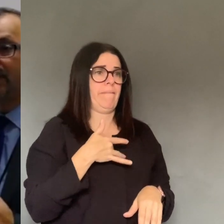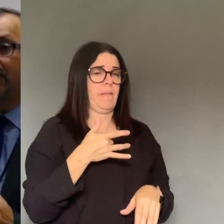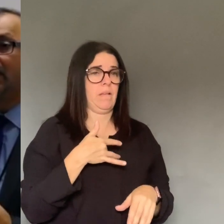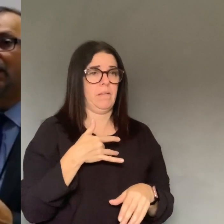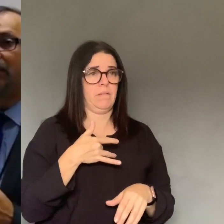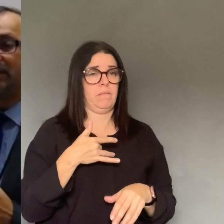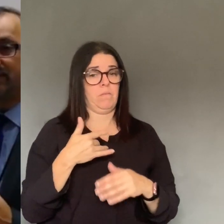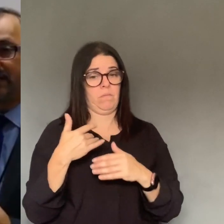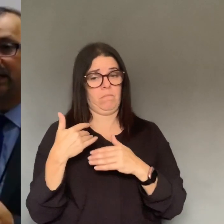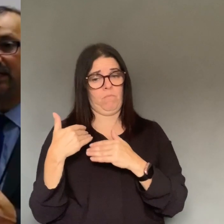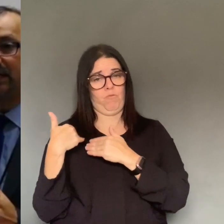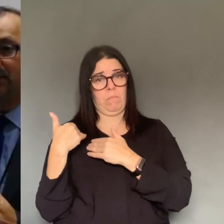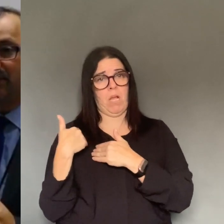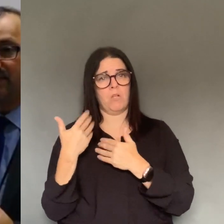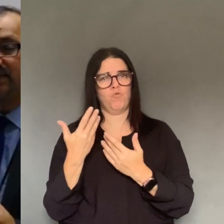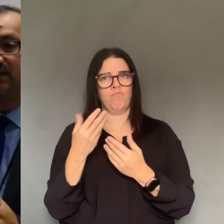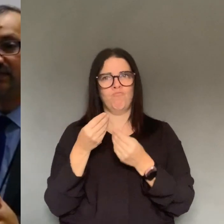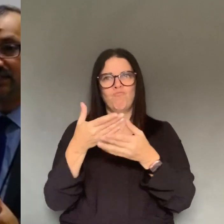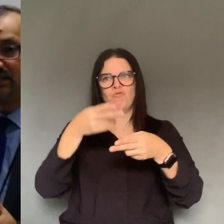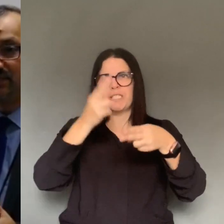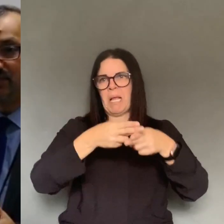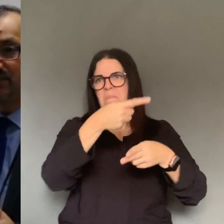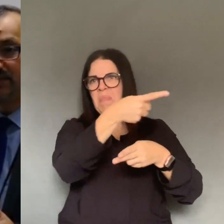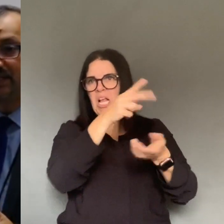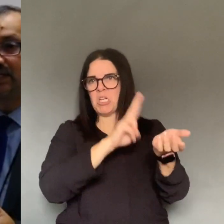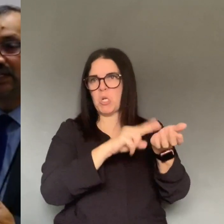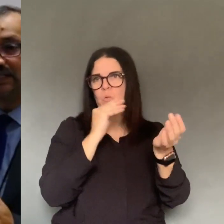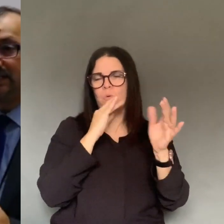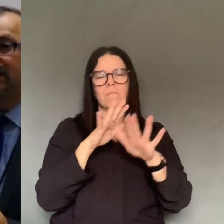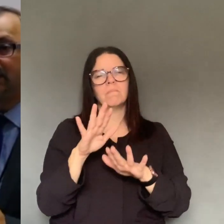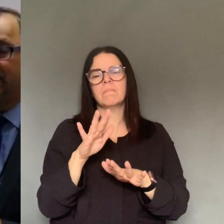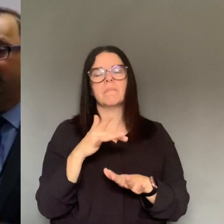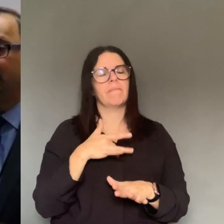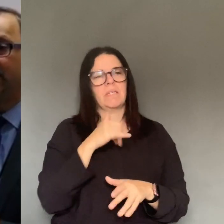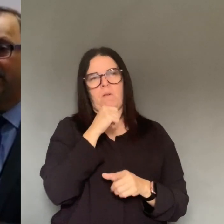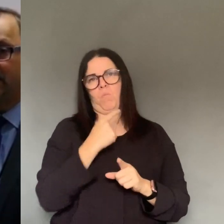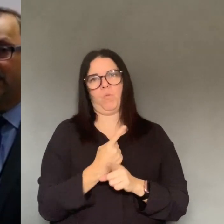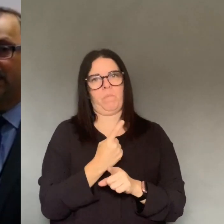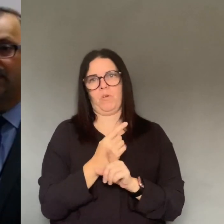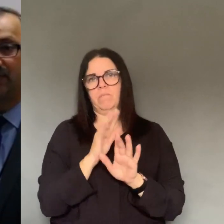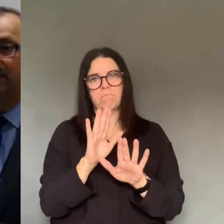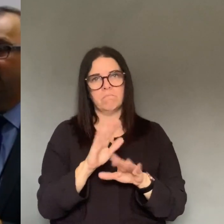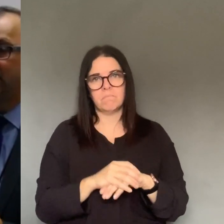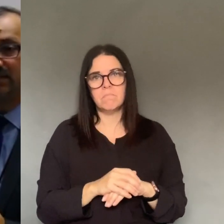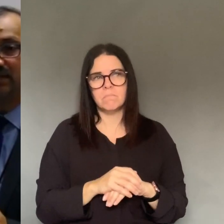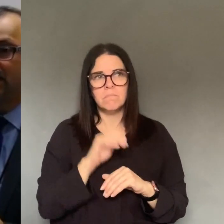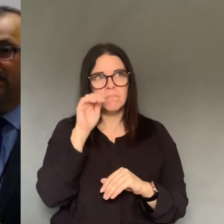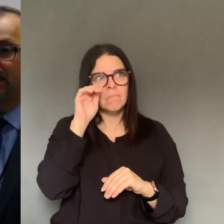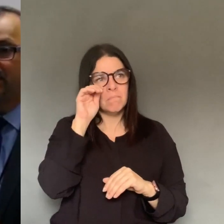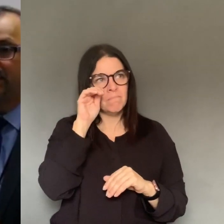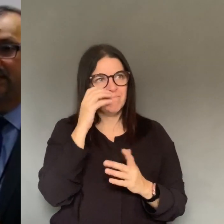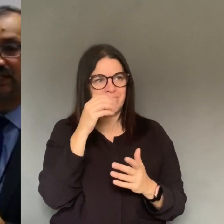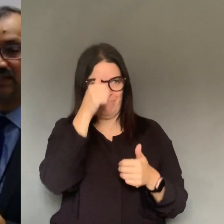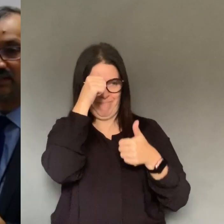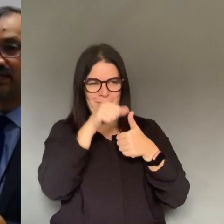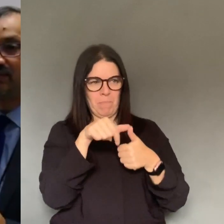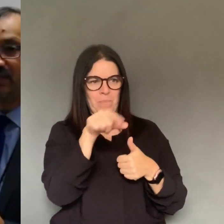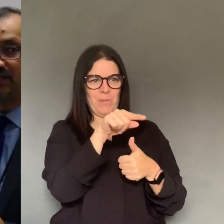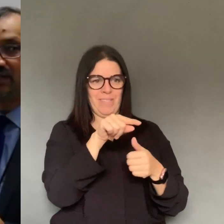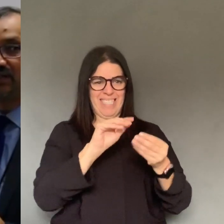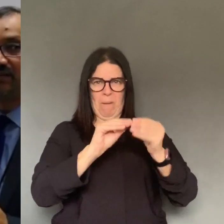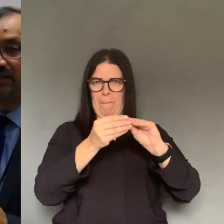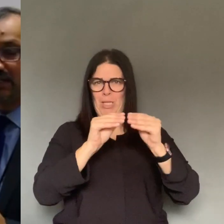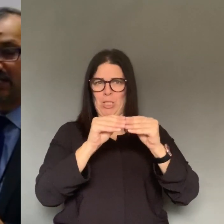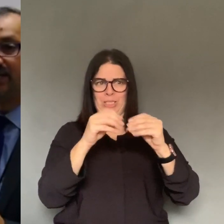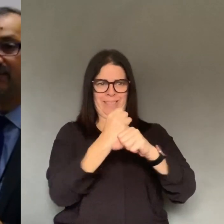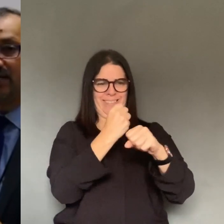of respecting the privacy of these individuals. These are people that we are talking about. These are not the numbers. It doesn't matter where they